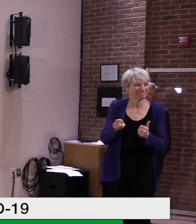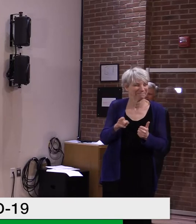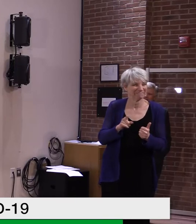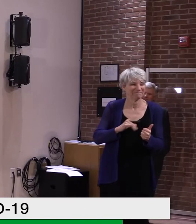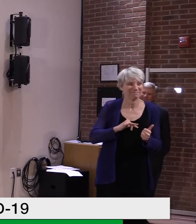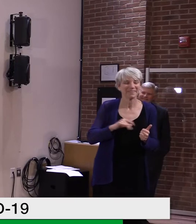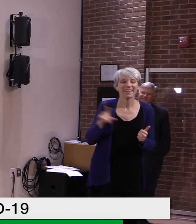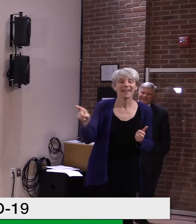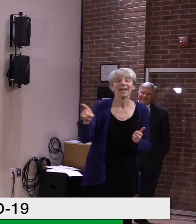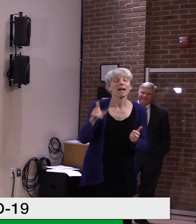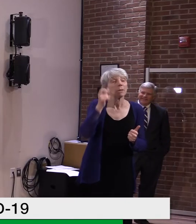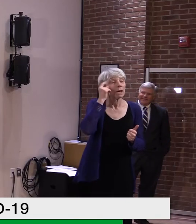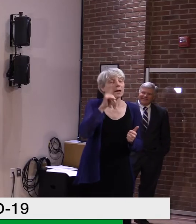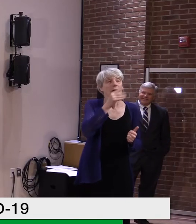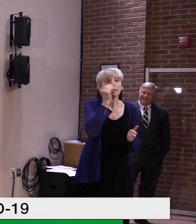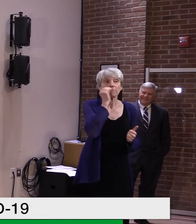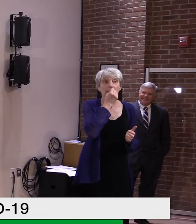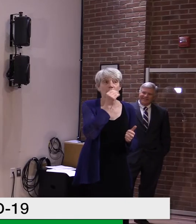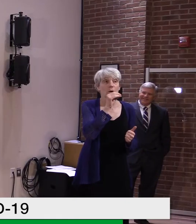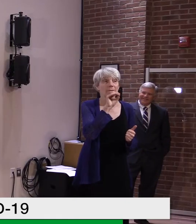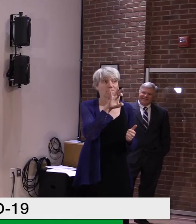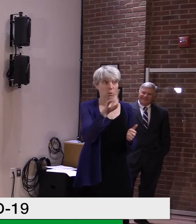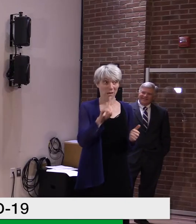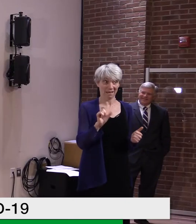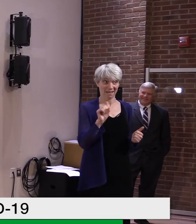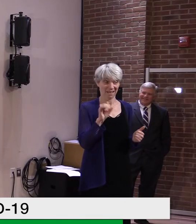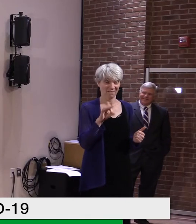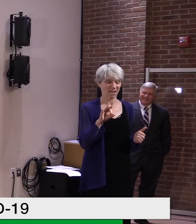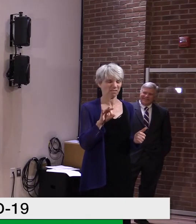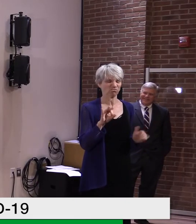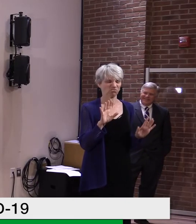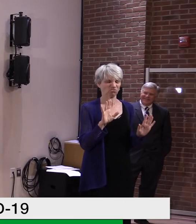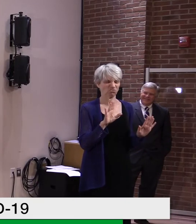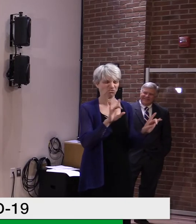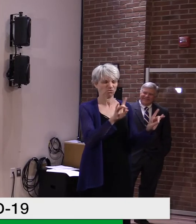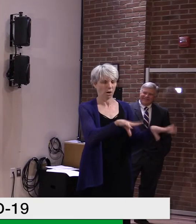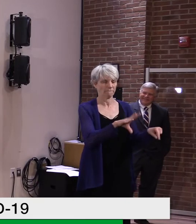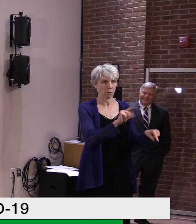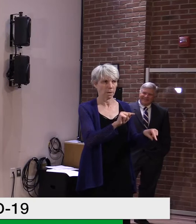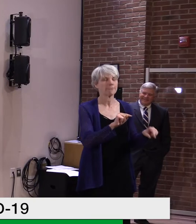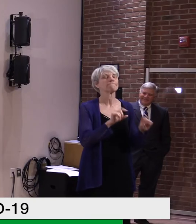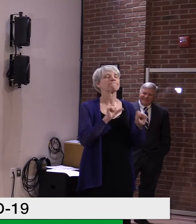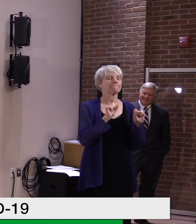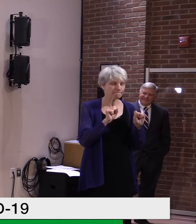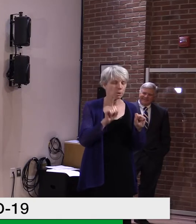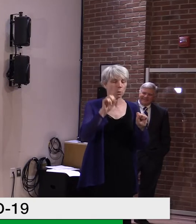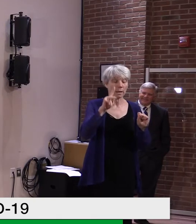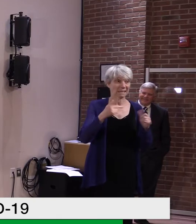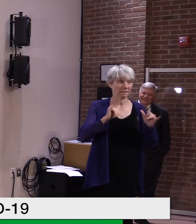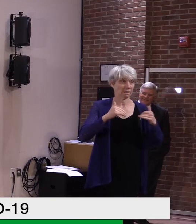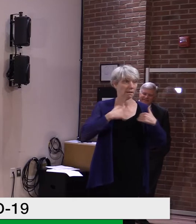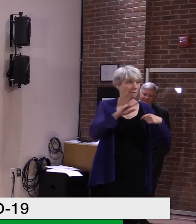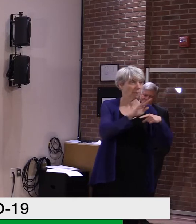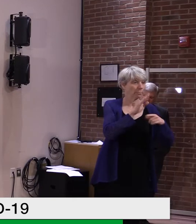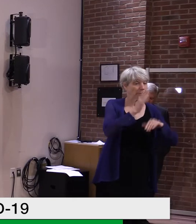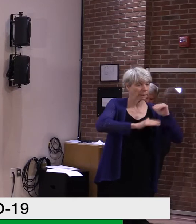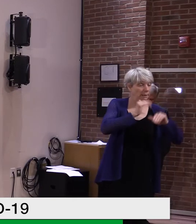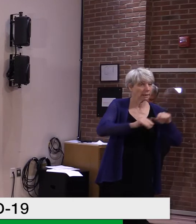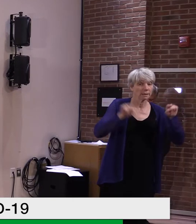if Flower Foods has no intention of coming back into Vermont, we will do everything we can to try to repurpose those facilities or invite